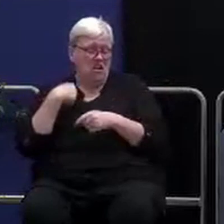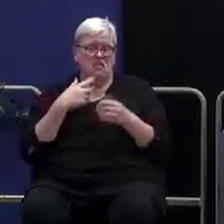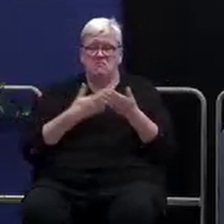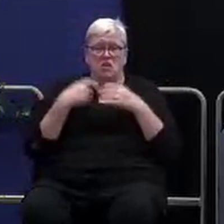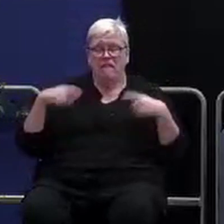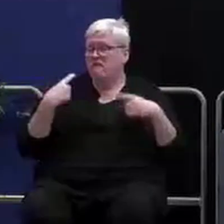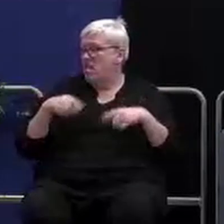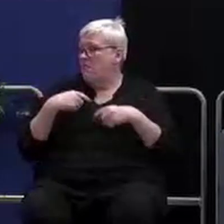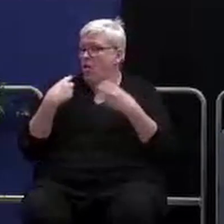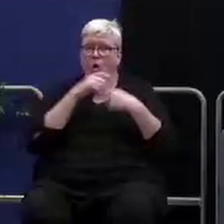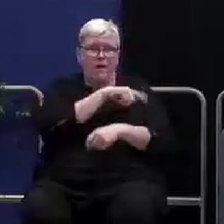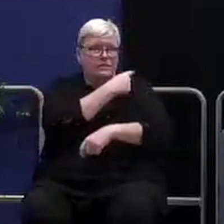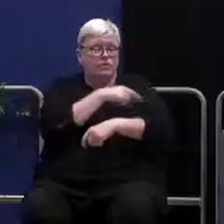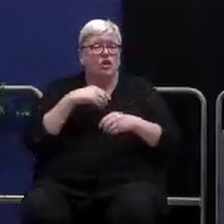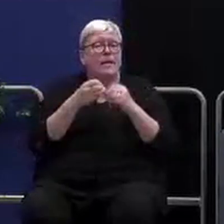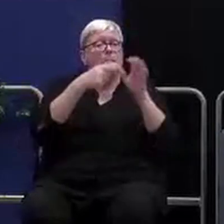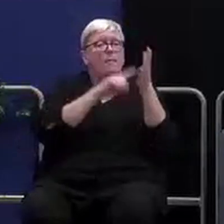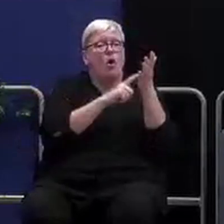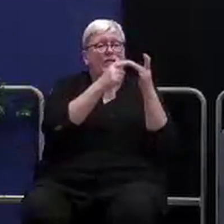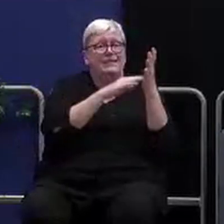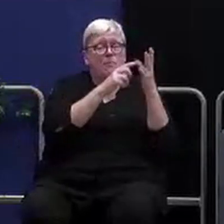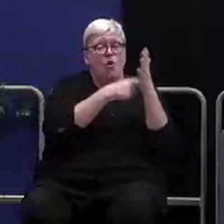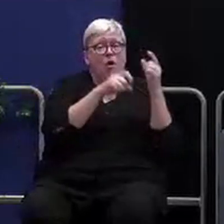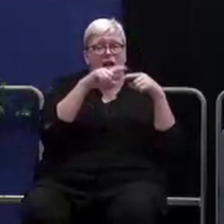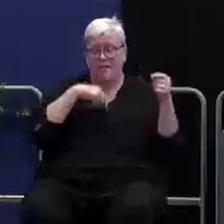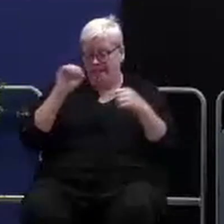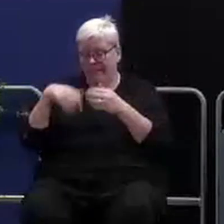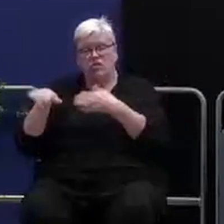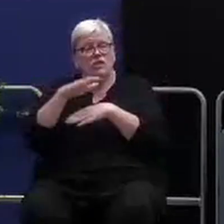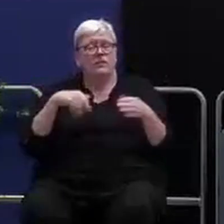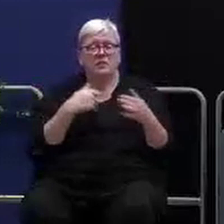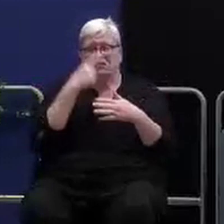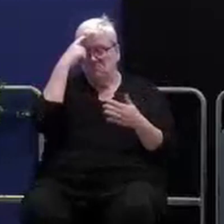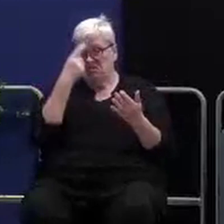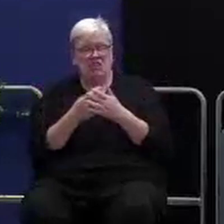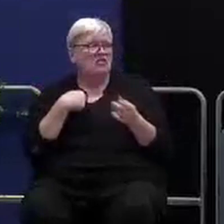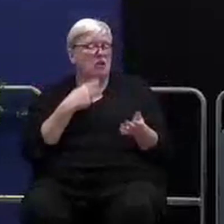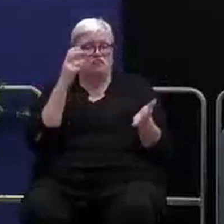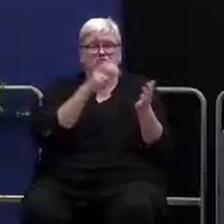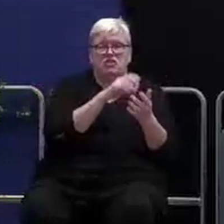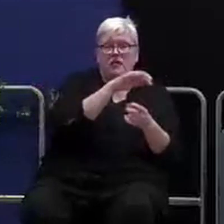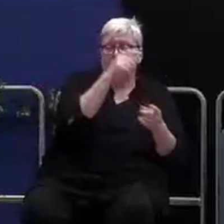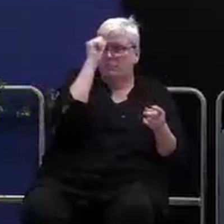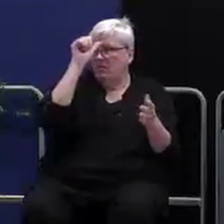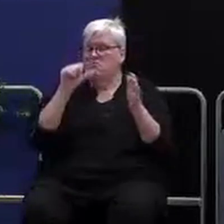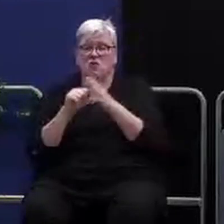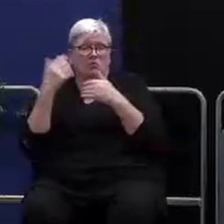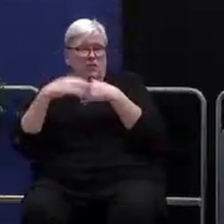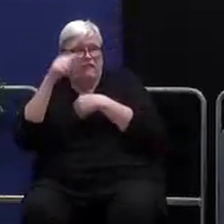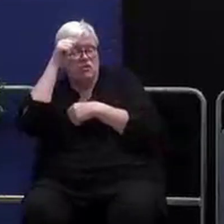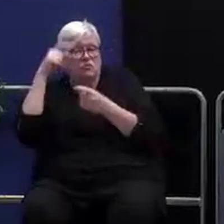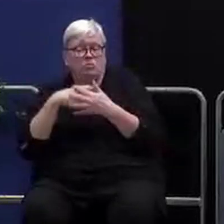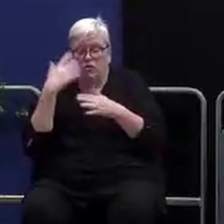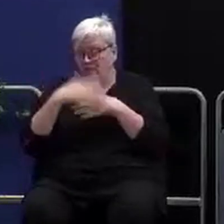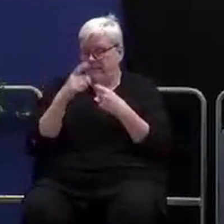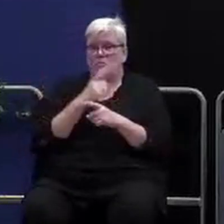hospitals in their Baltimore neighborhood. Someone, for some reason, decided she shouldn't be registered there. Or maybe there was a problem, never revealed, never